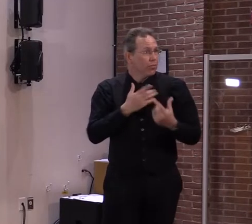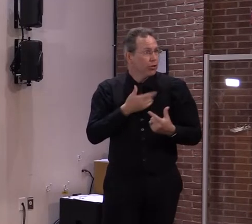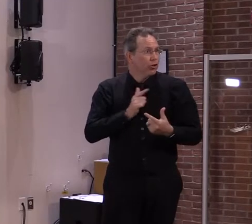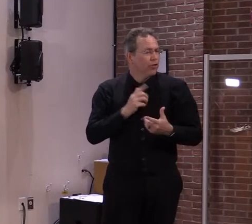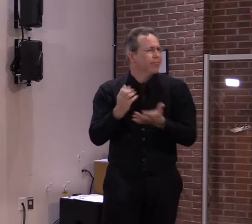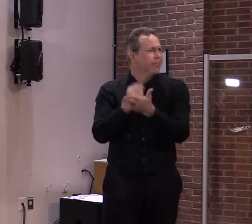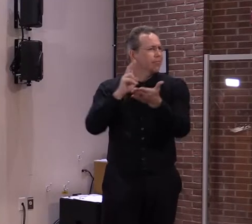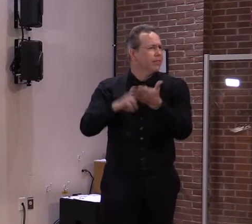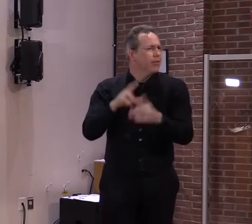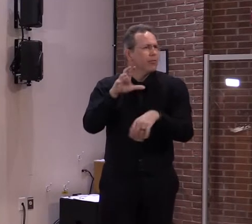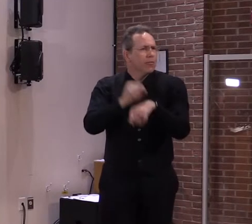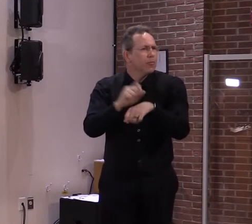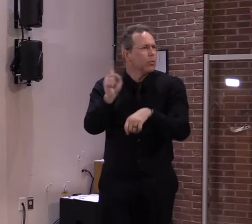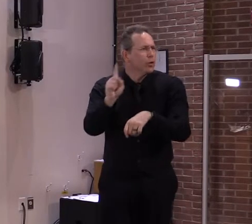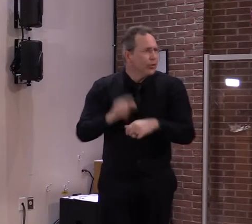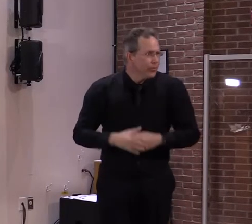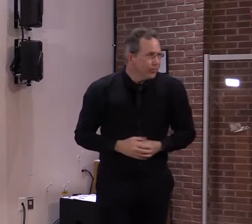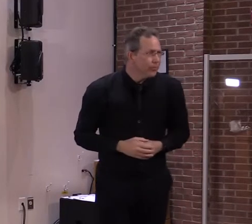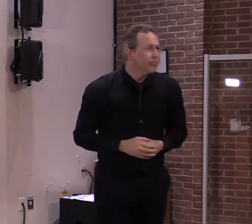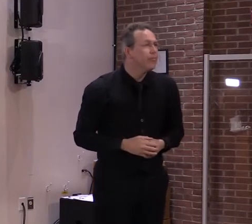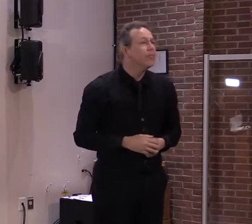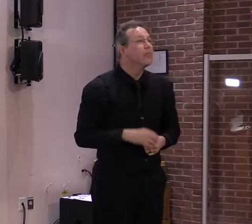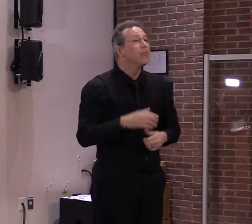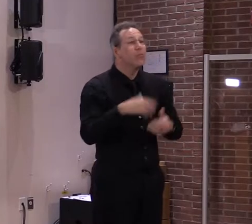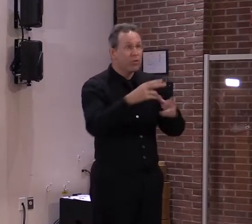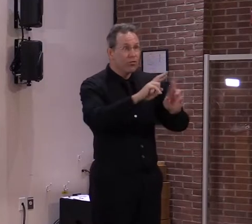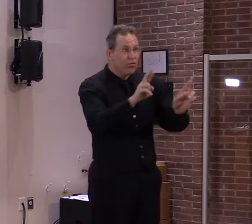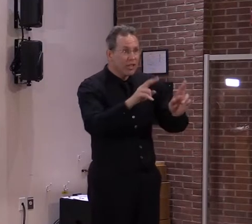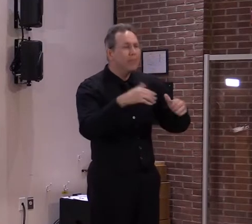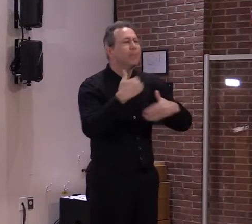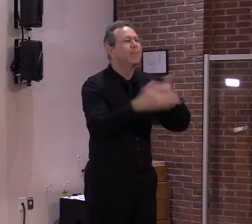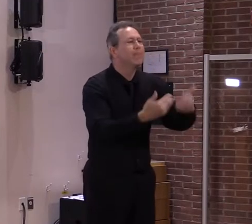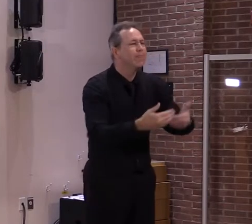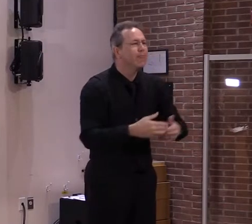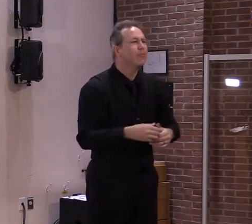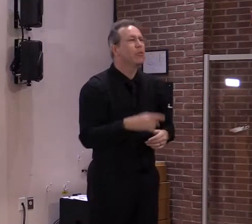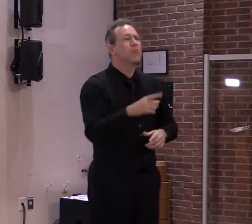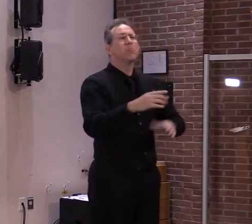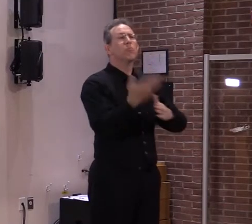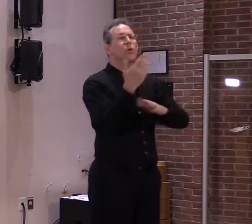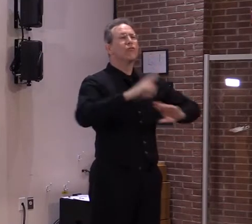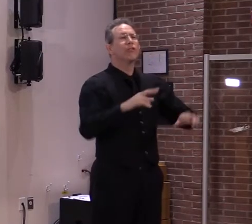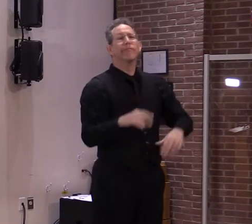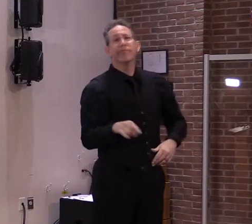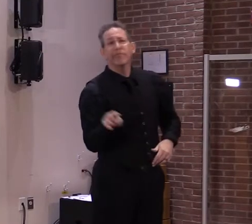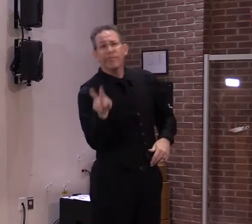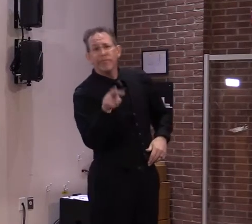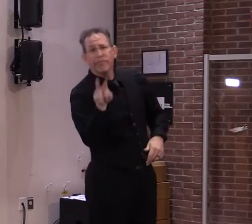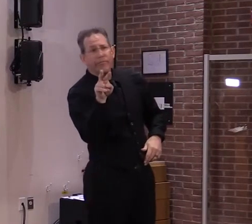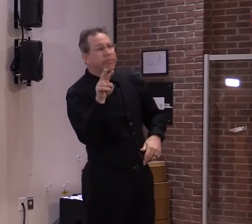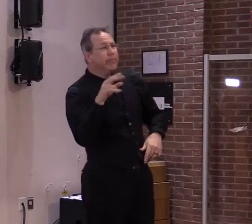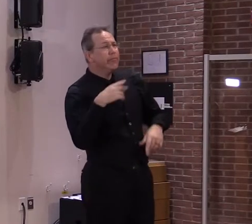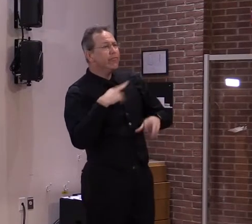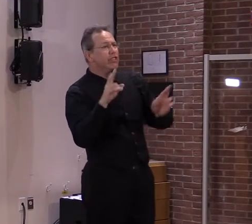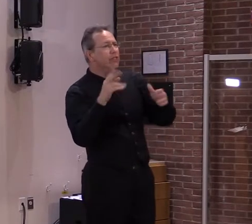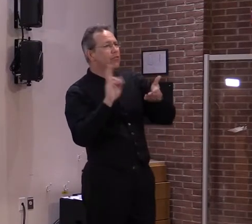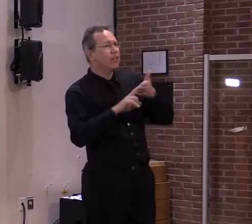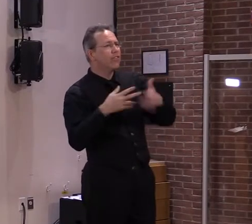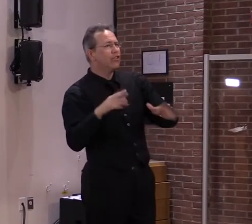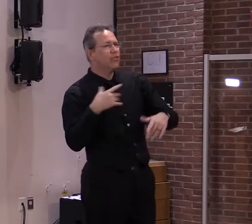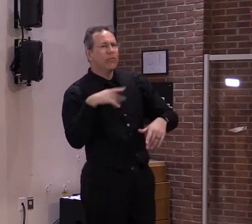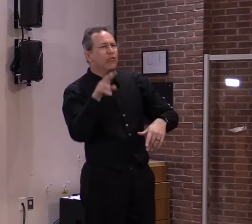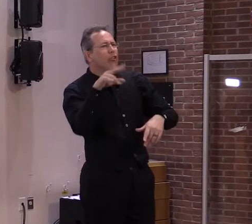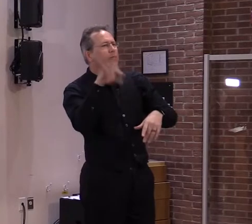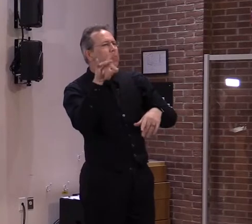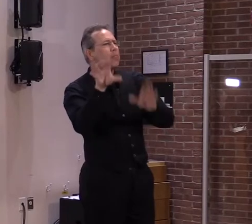you can only have to log in next Monday and make an appointment. I also want to thank, because there's like